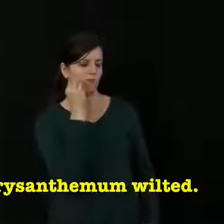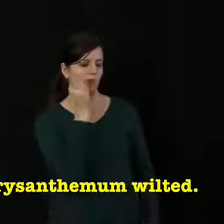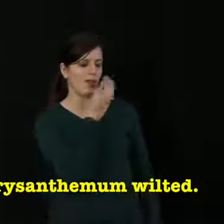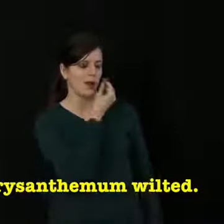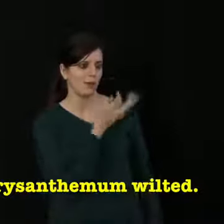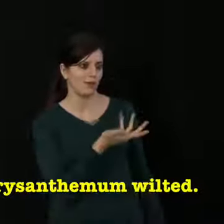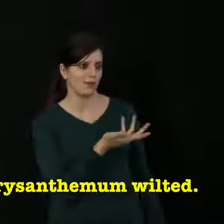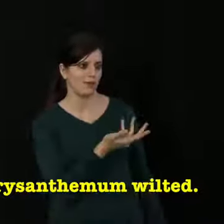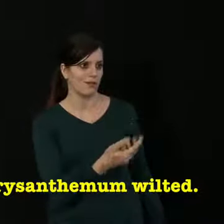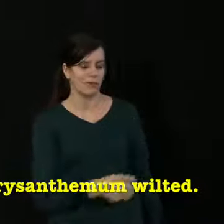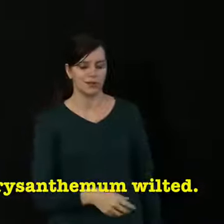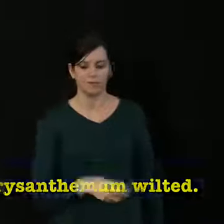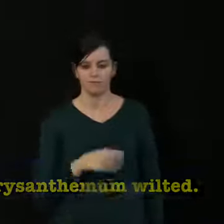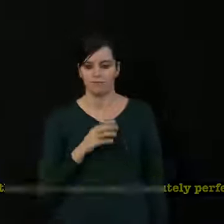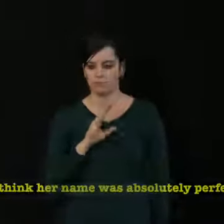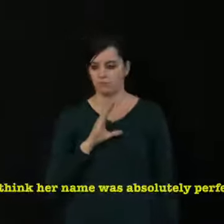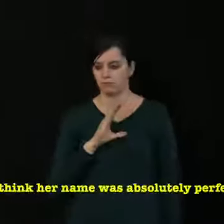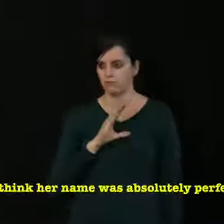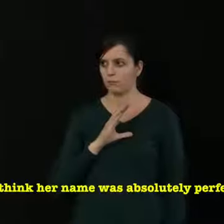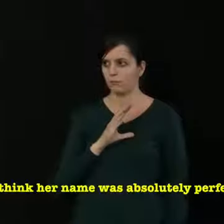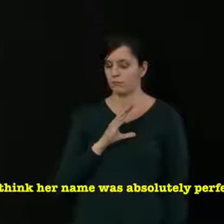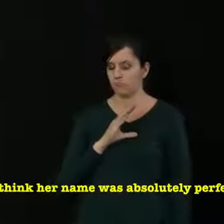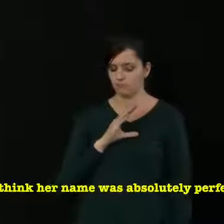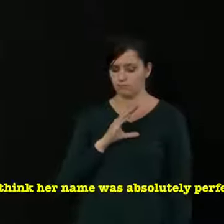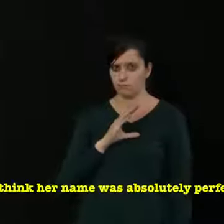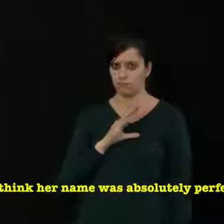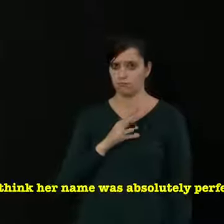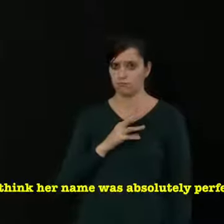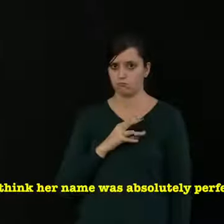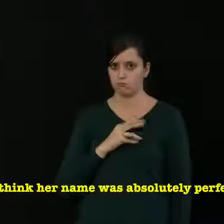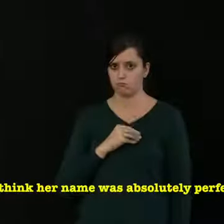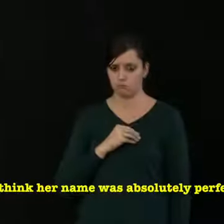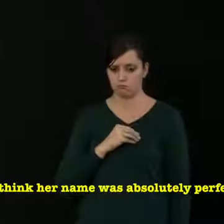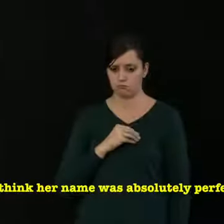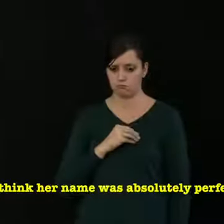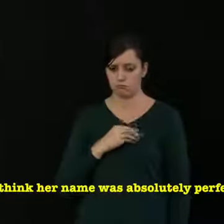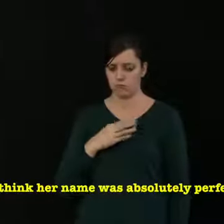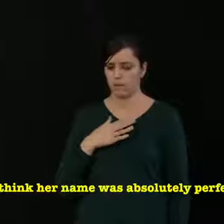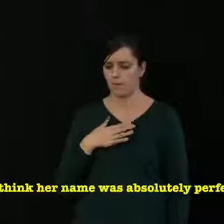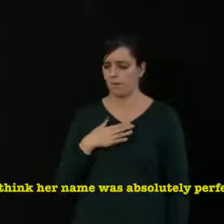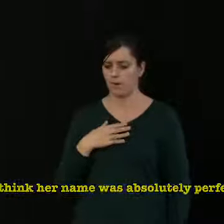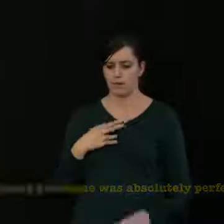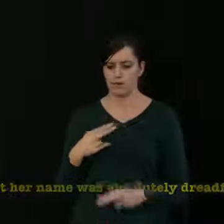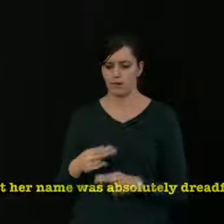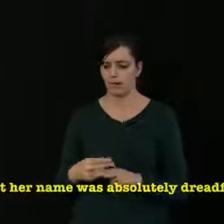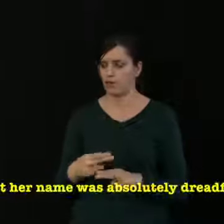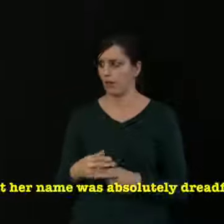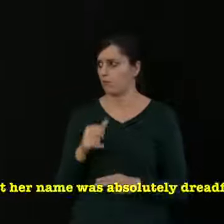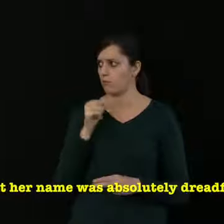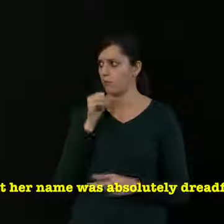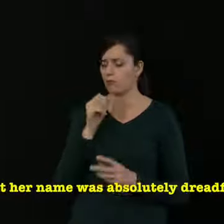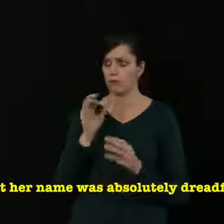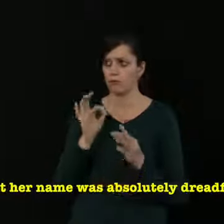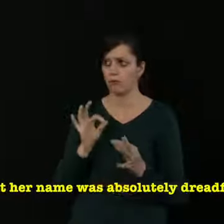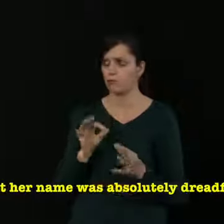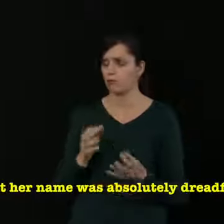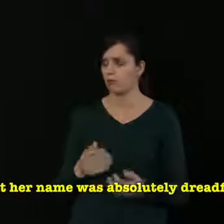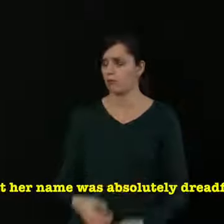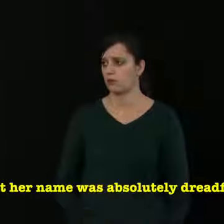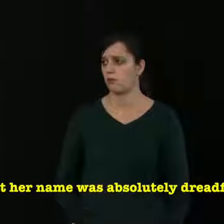Chrysanthemum wilted. She did not think her name was absolutely perfect. She thought it was